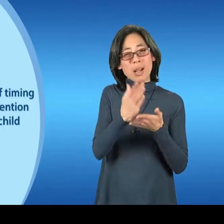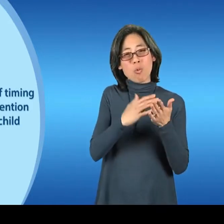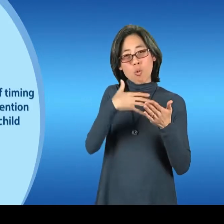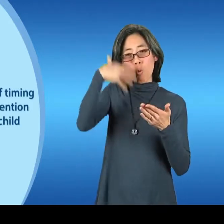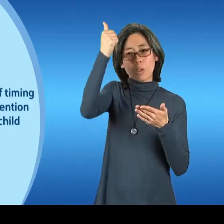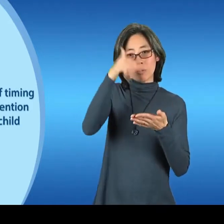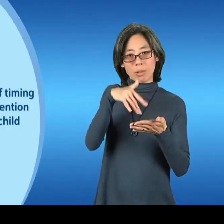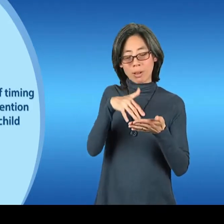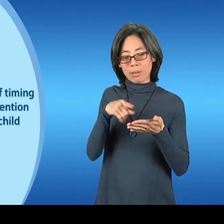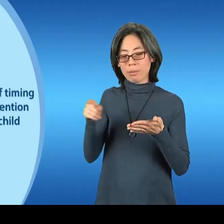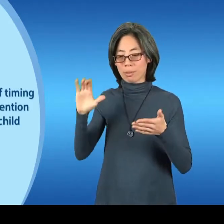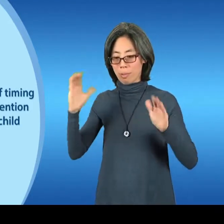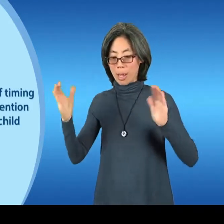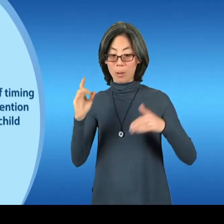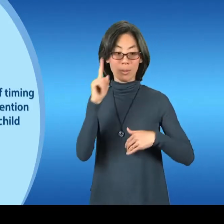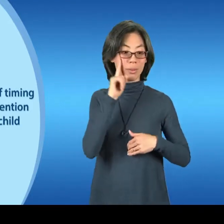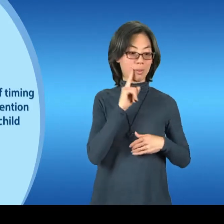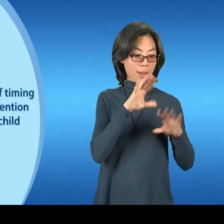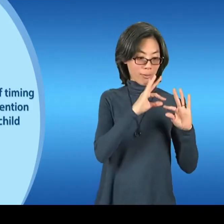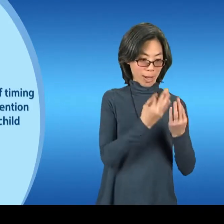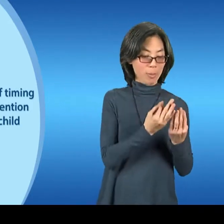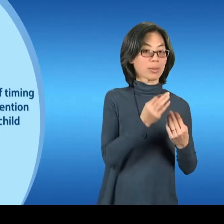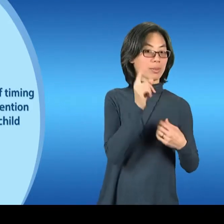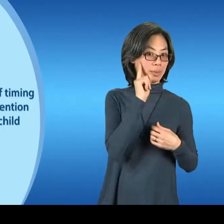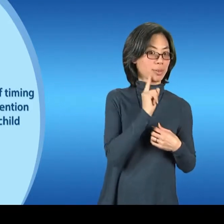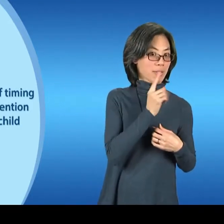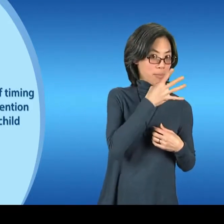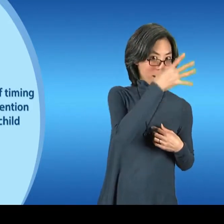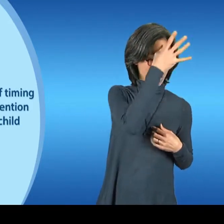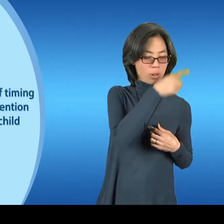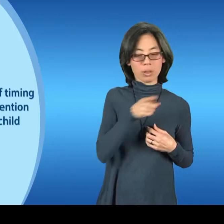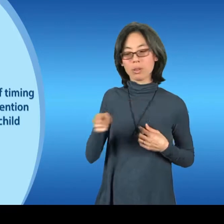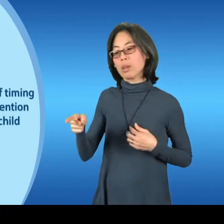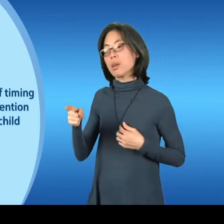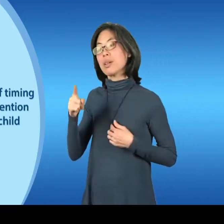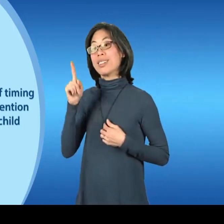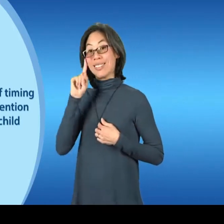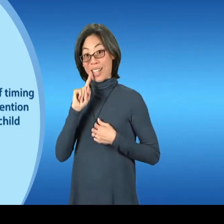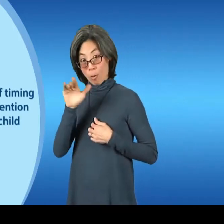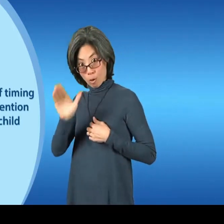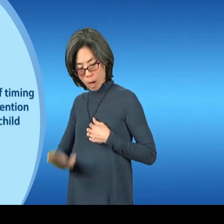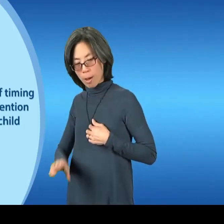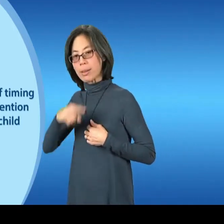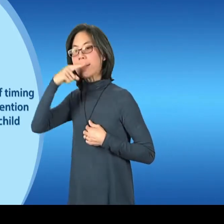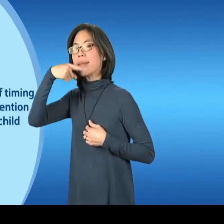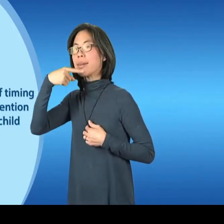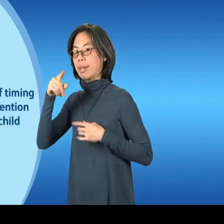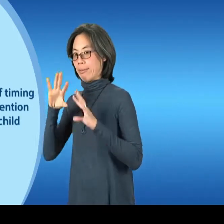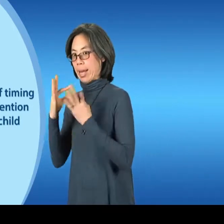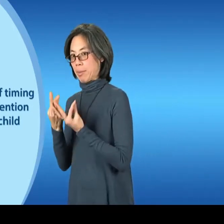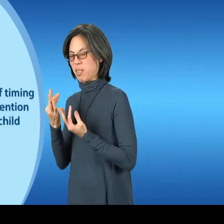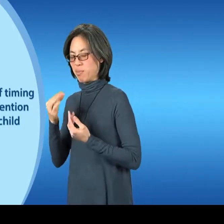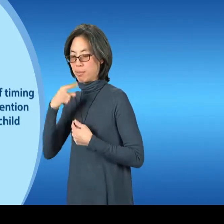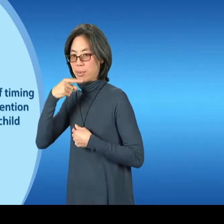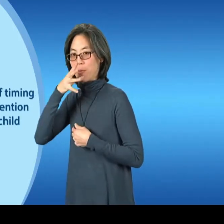Some older studies that have compared deaf families with deaf parents and a deaf child with hearing families, with hearing